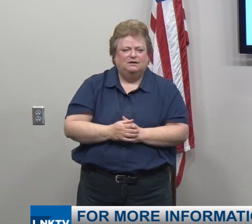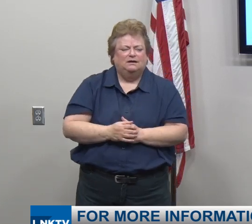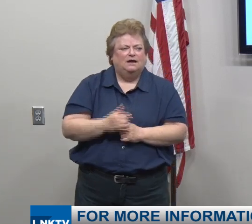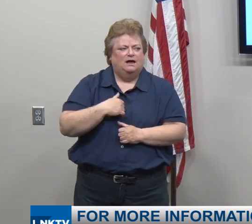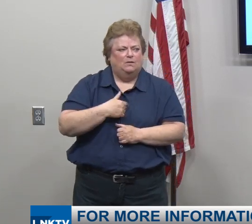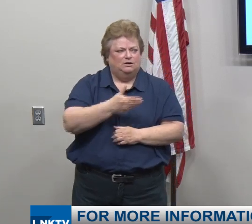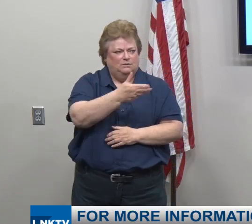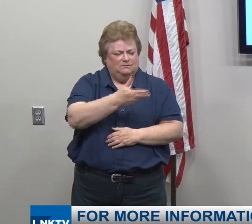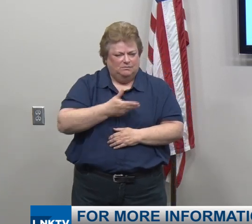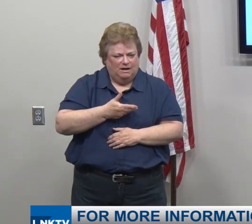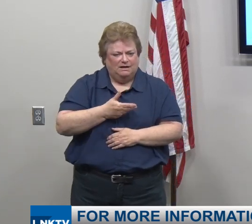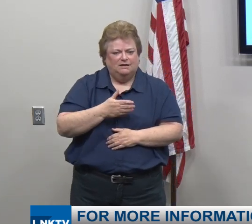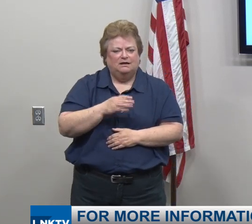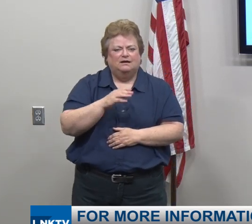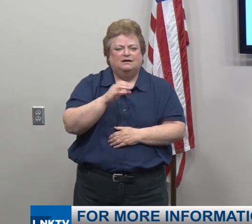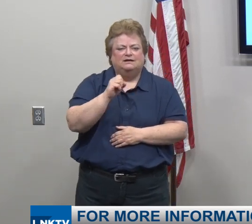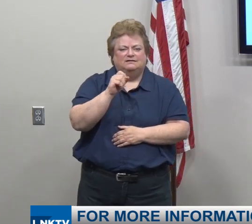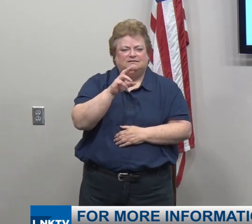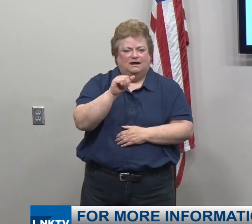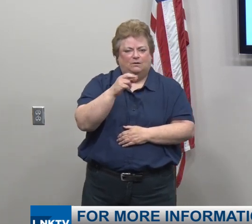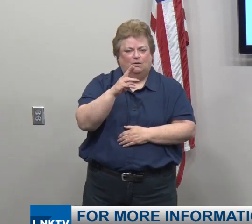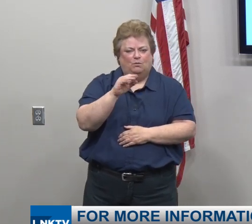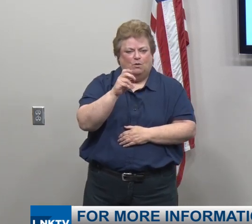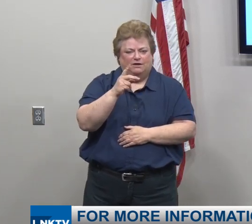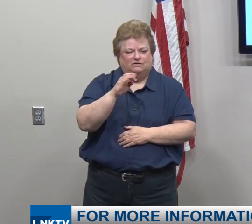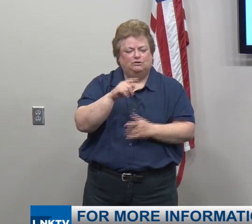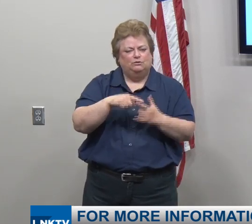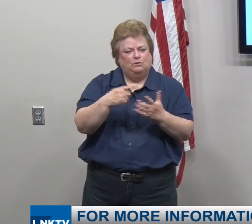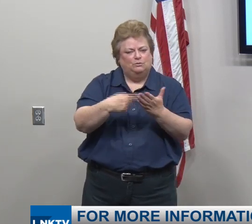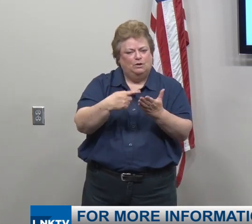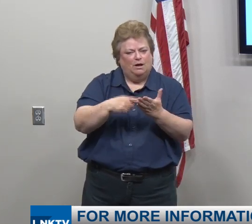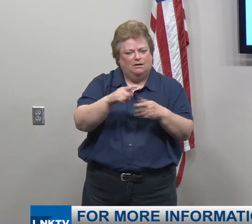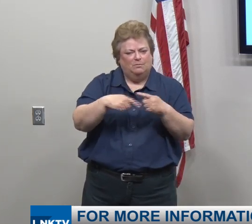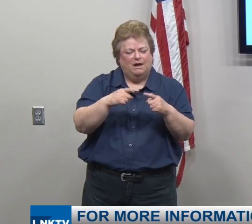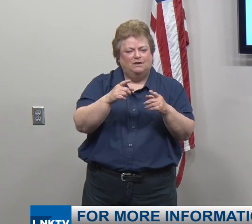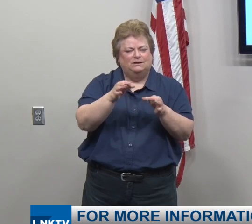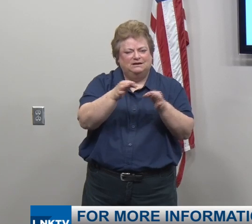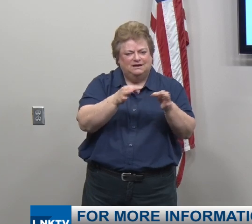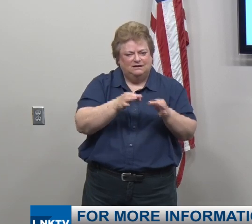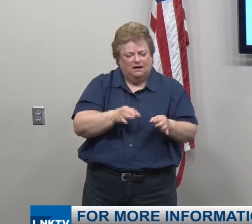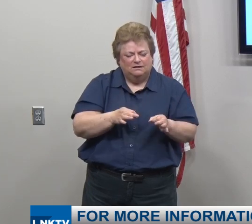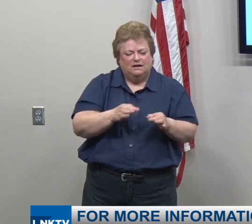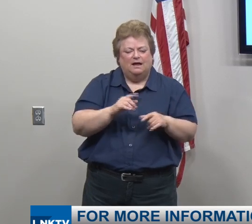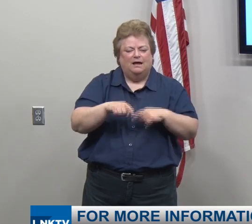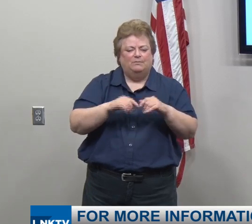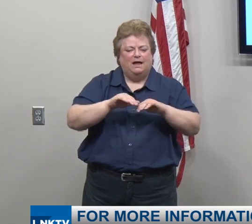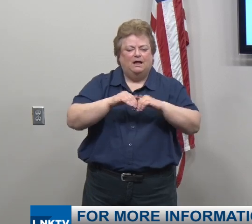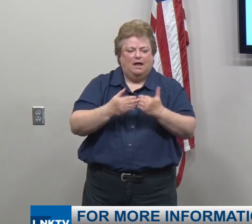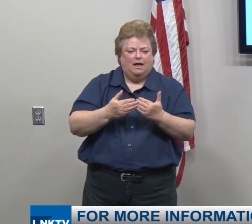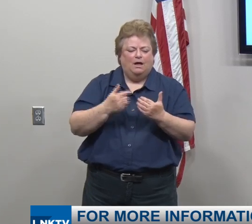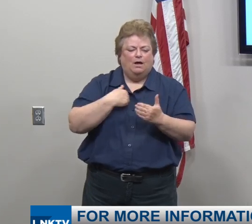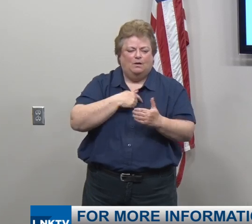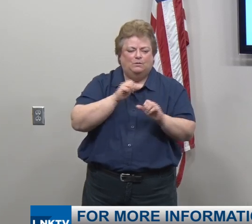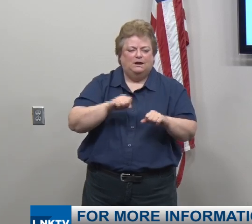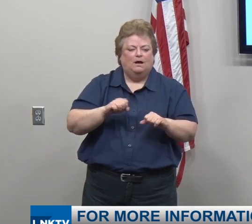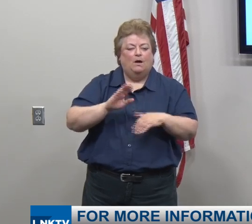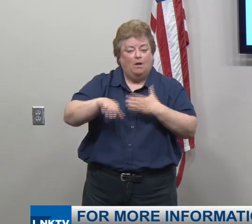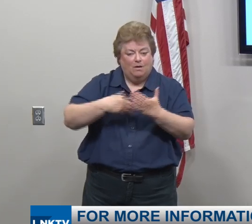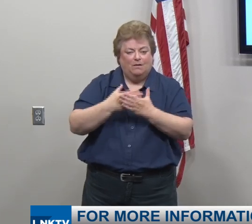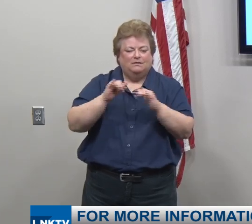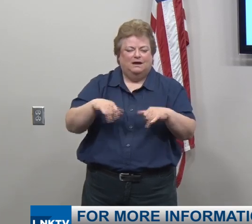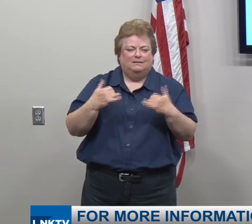would like to invite up Councilwoman Washington to speak with more details and wisdom on how all of us can play it safe in the